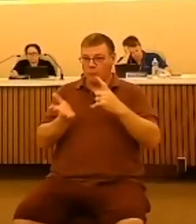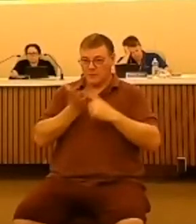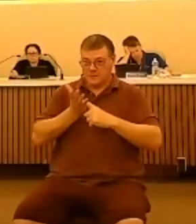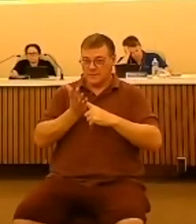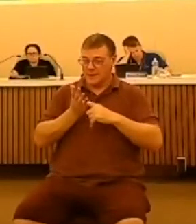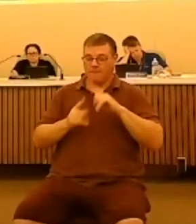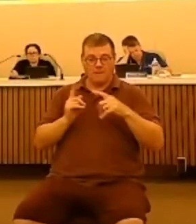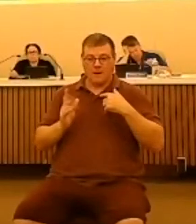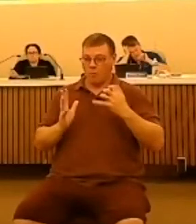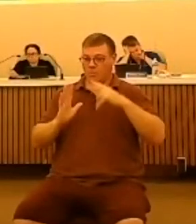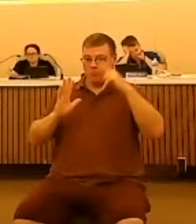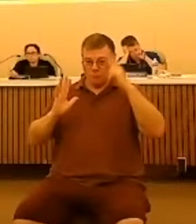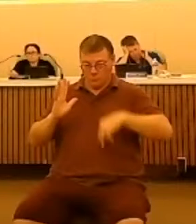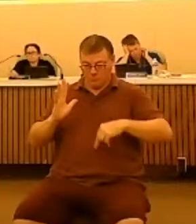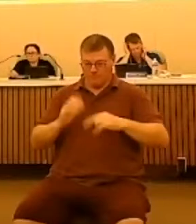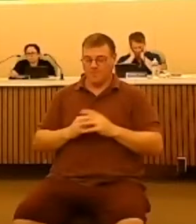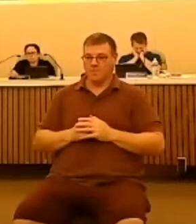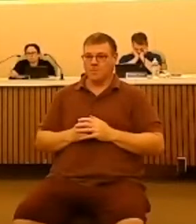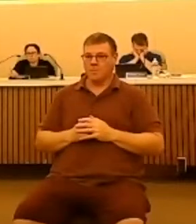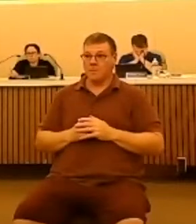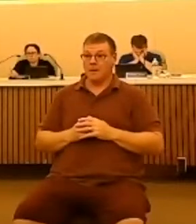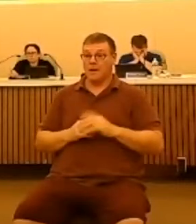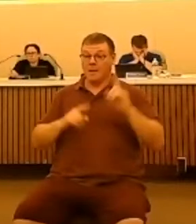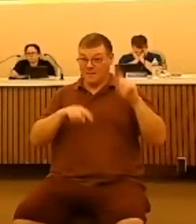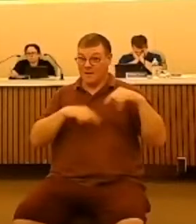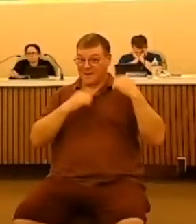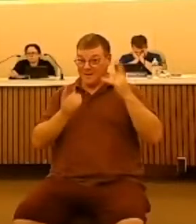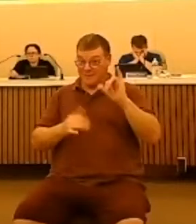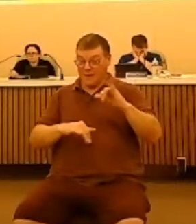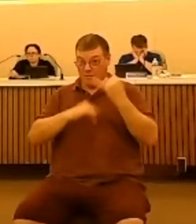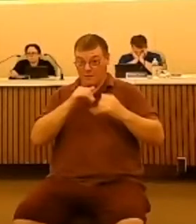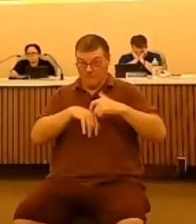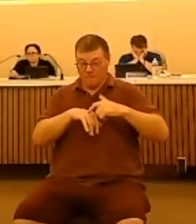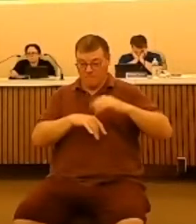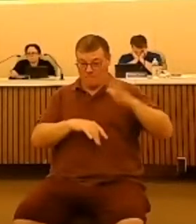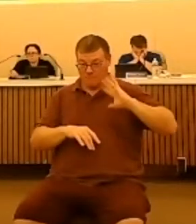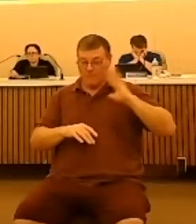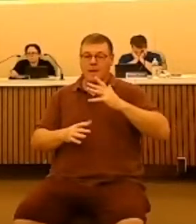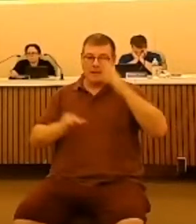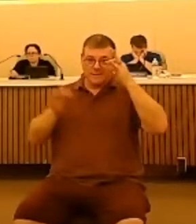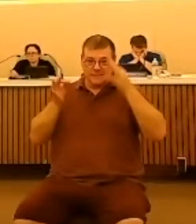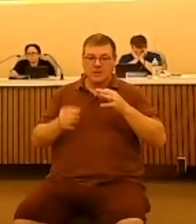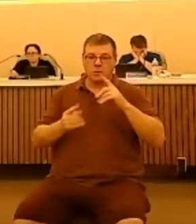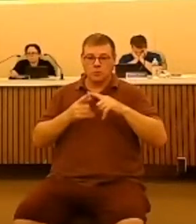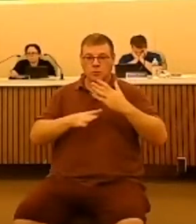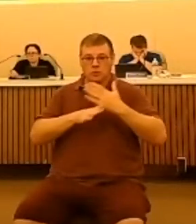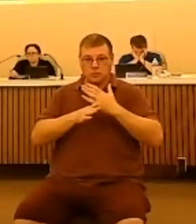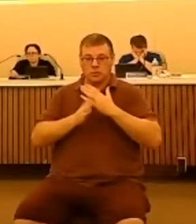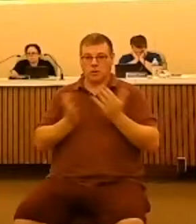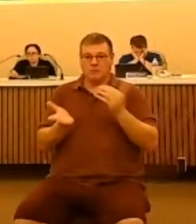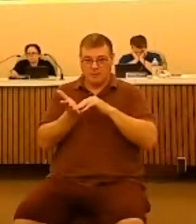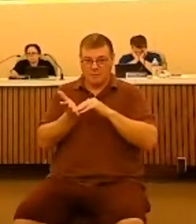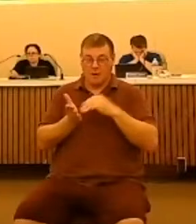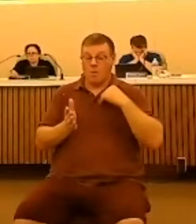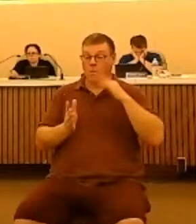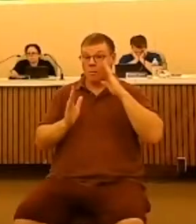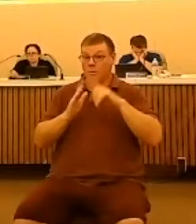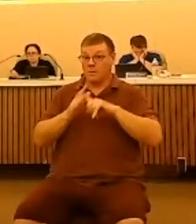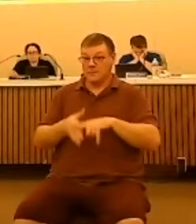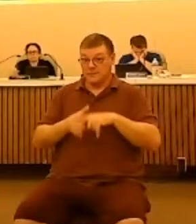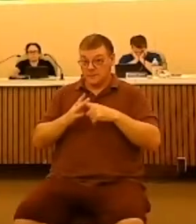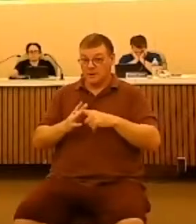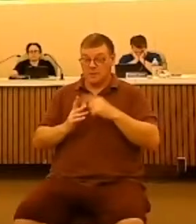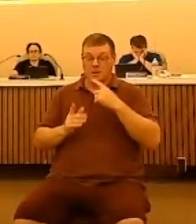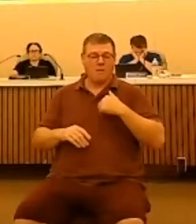just want to read this whole thing. But since that was some time ago, we decided it may be beneficial to share them again. We will start by saying that we have